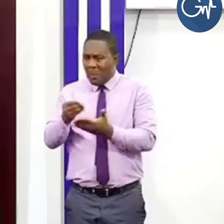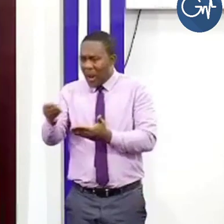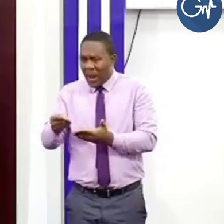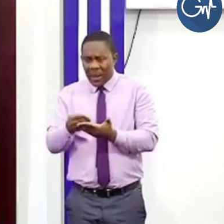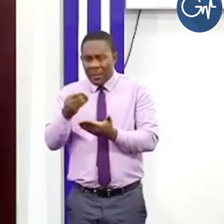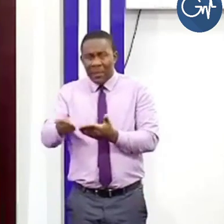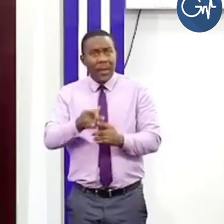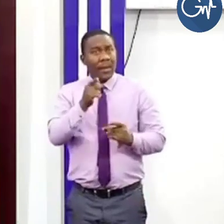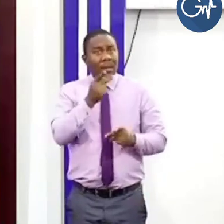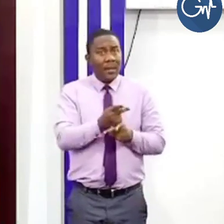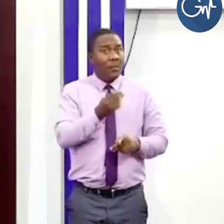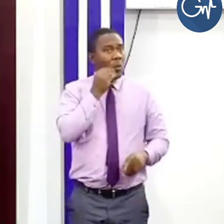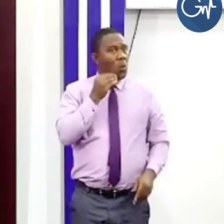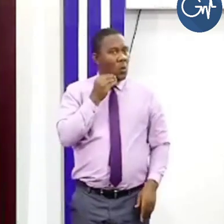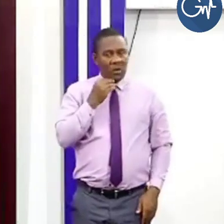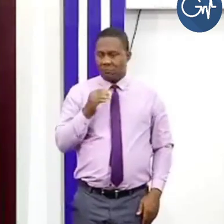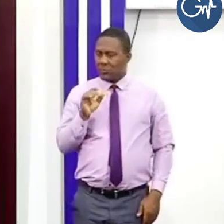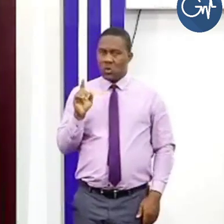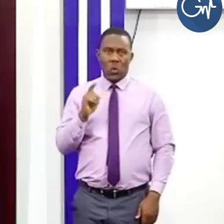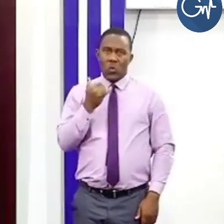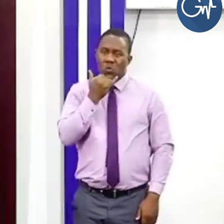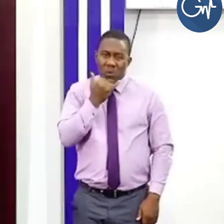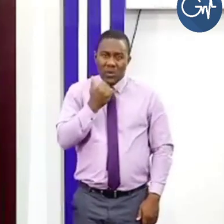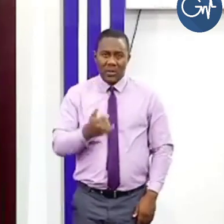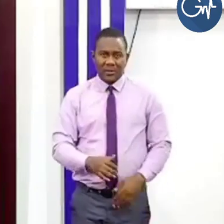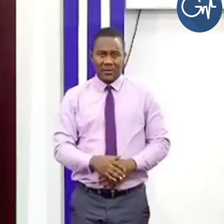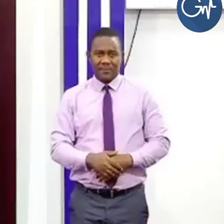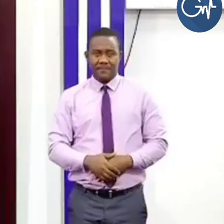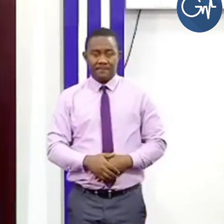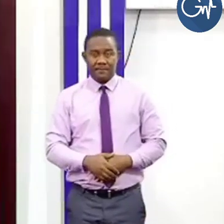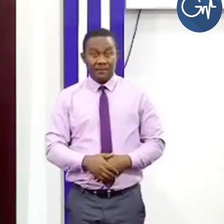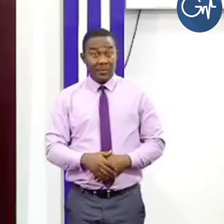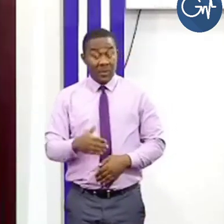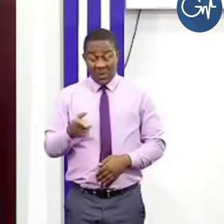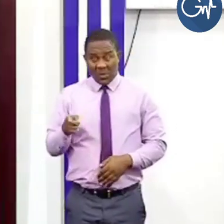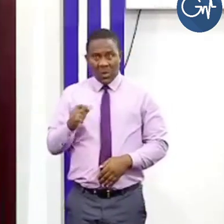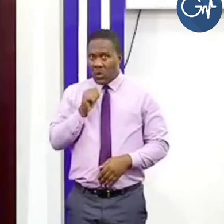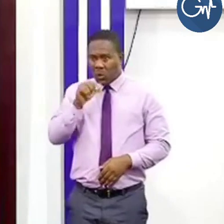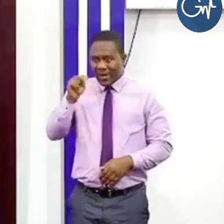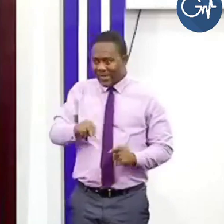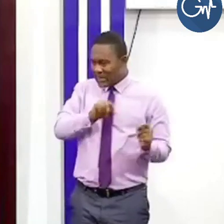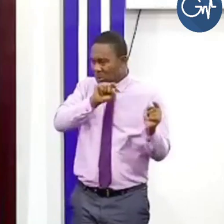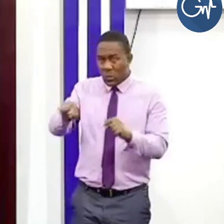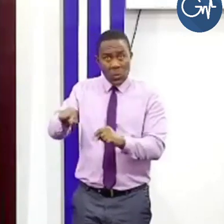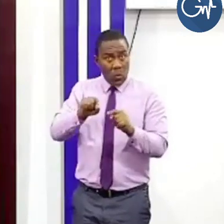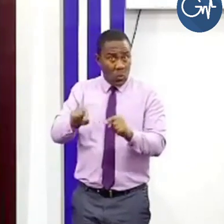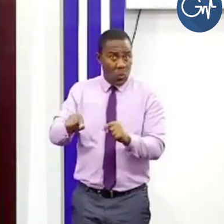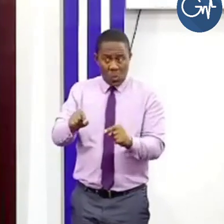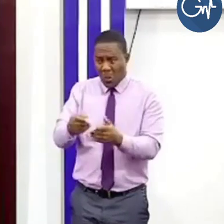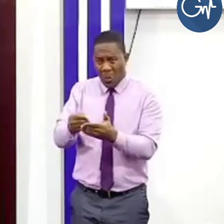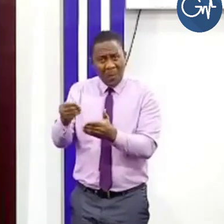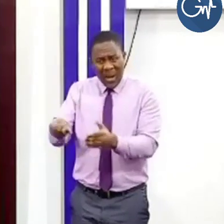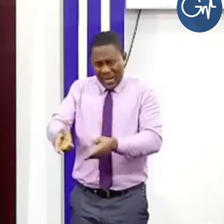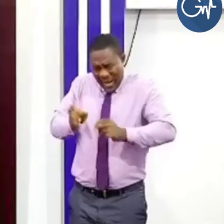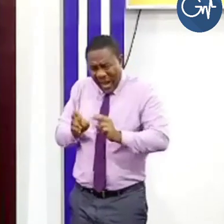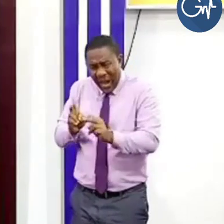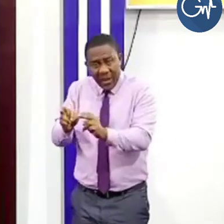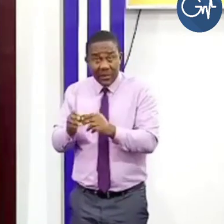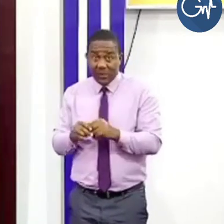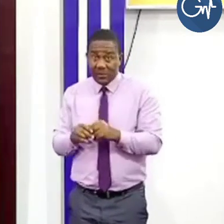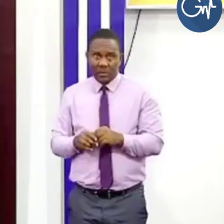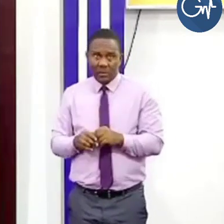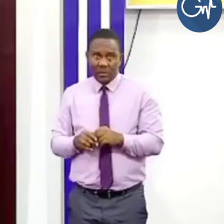agniama so dwom ife se aduane no bebre wo e won kwase a ba bia yedue aduane ba